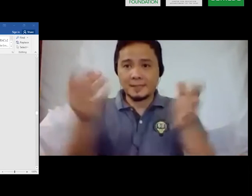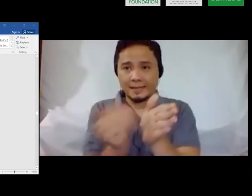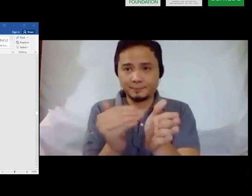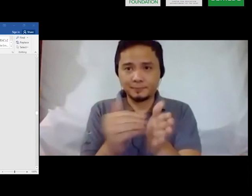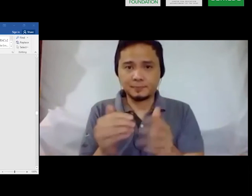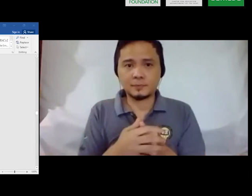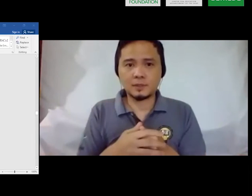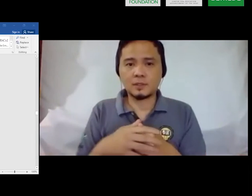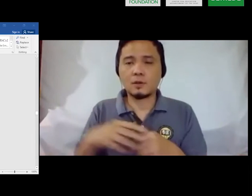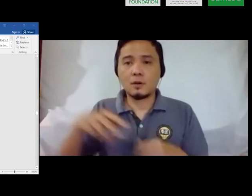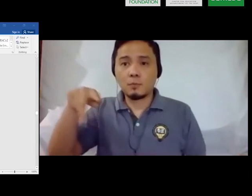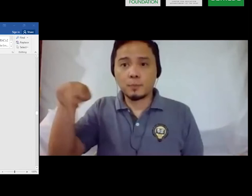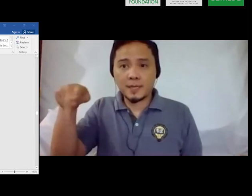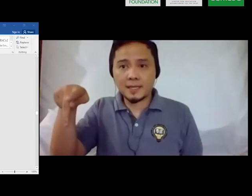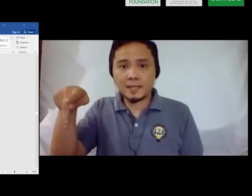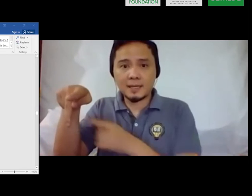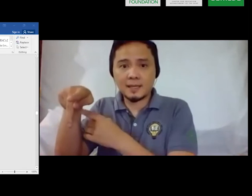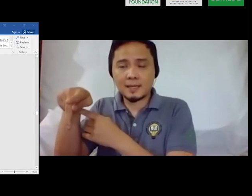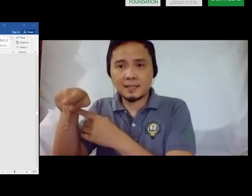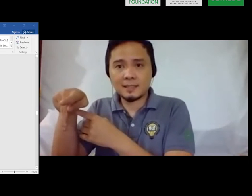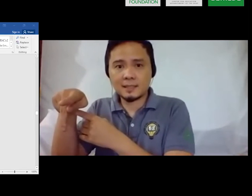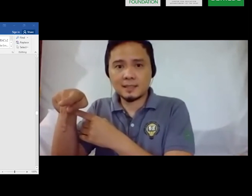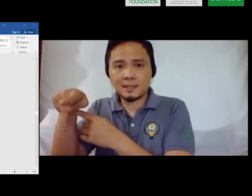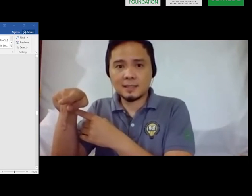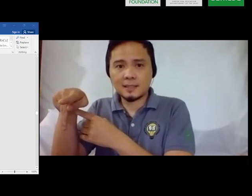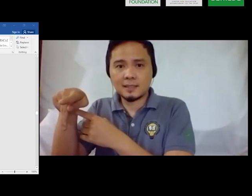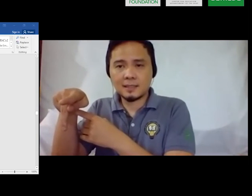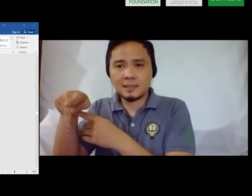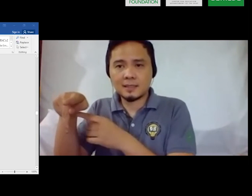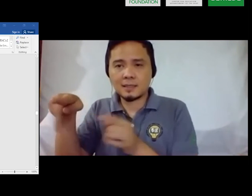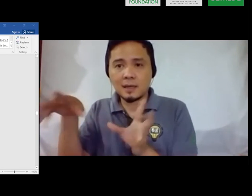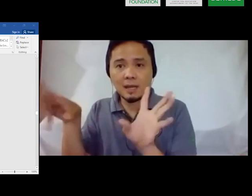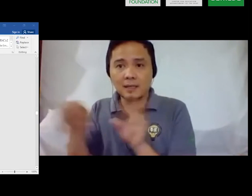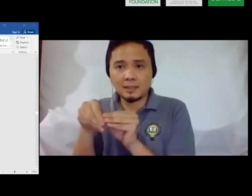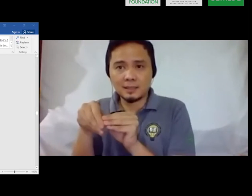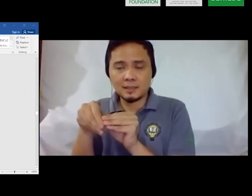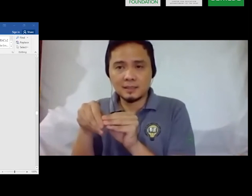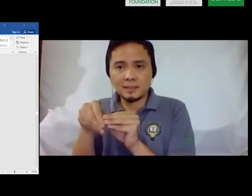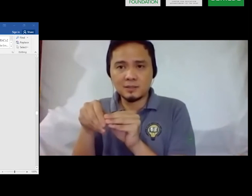the predicate of the embedded sentence is together.